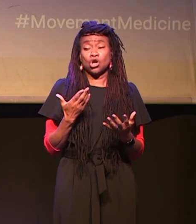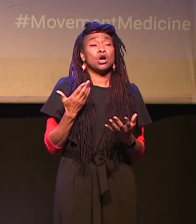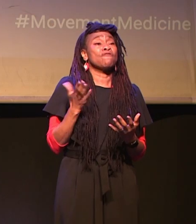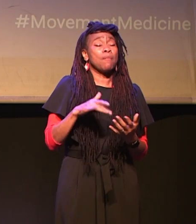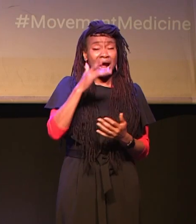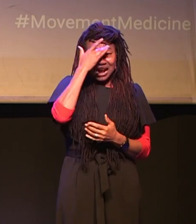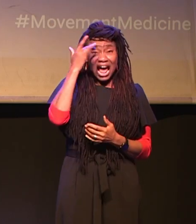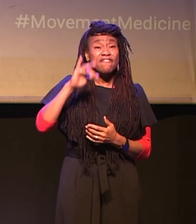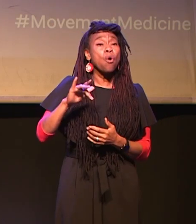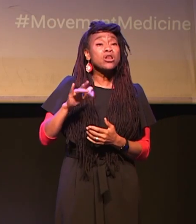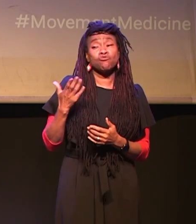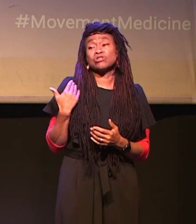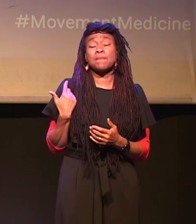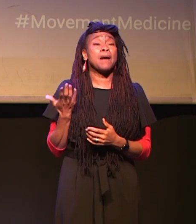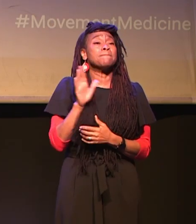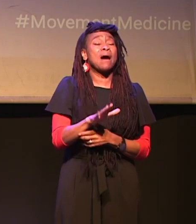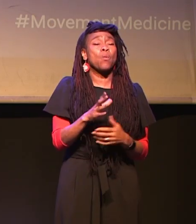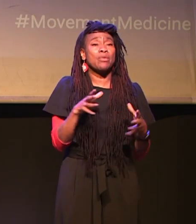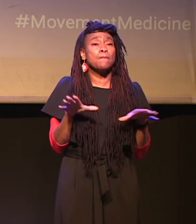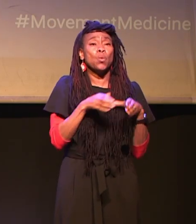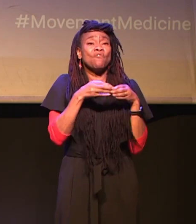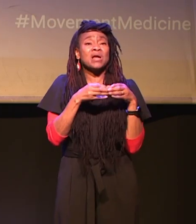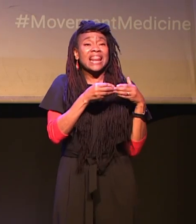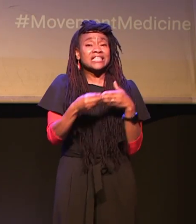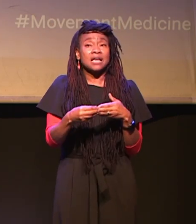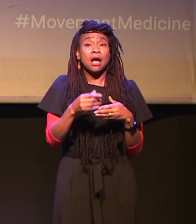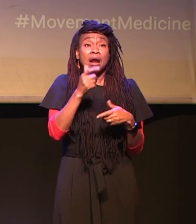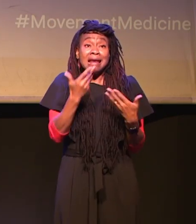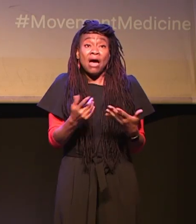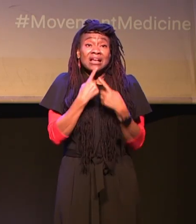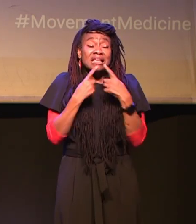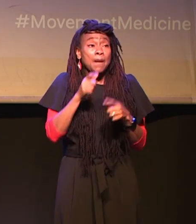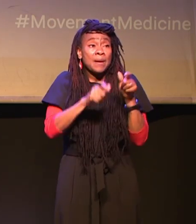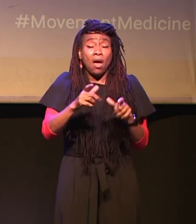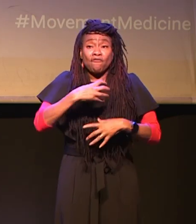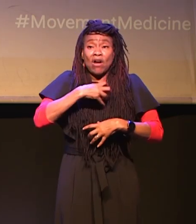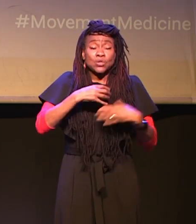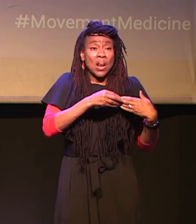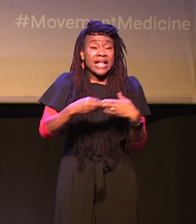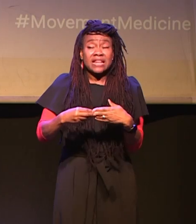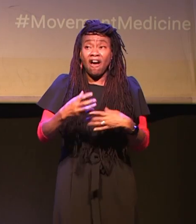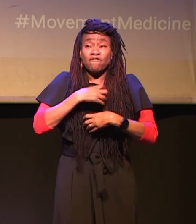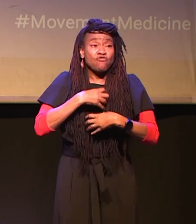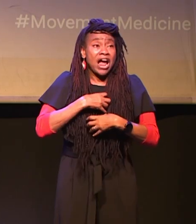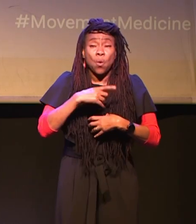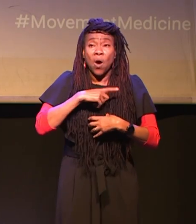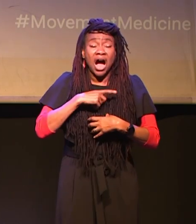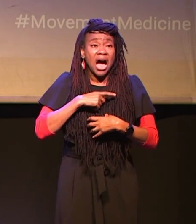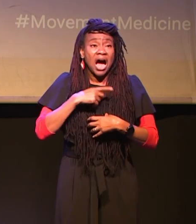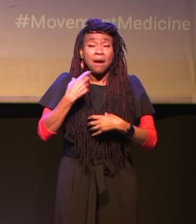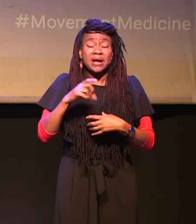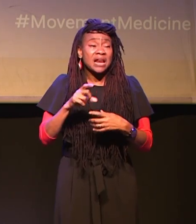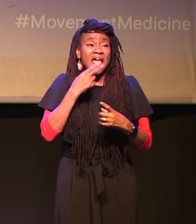movement leaders. And one of the things that they said is, well, people are afraid to lead, people are afraid to be visible because we've just been smear campaign